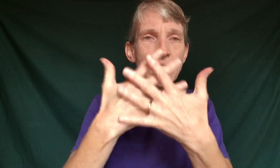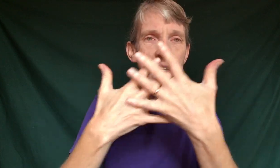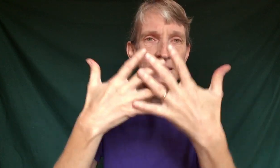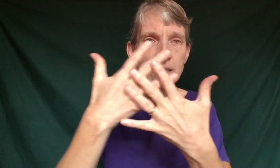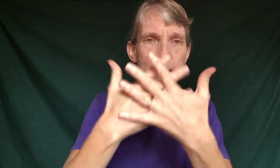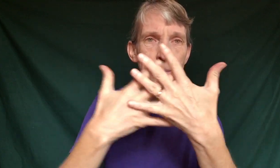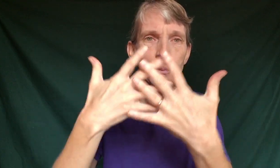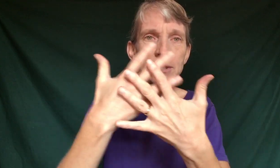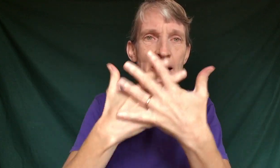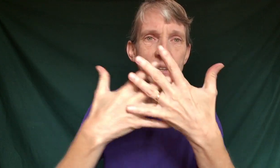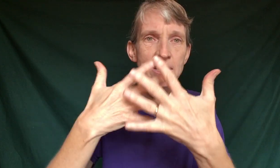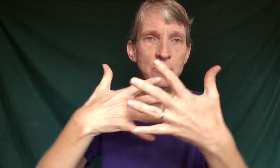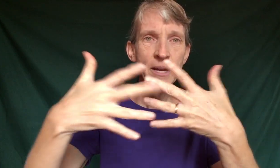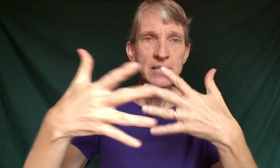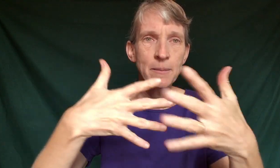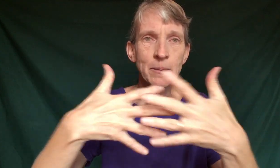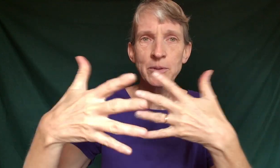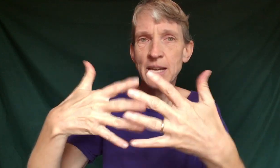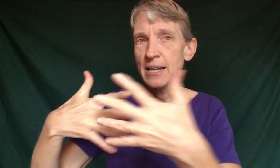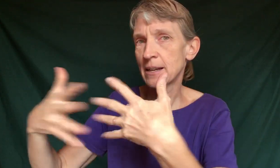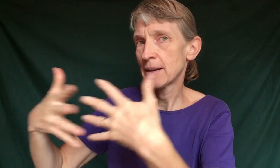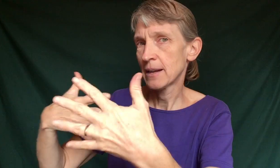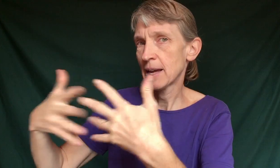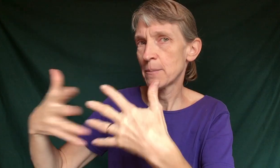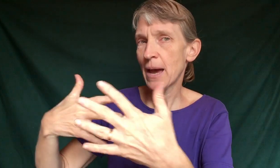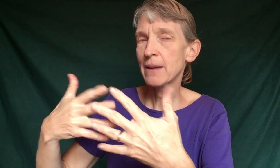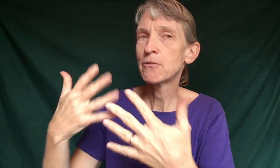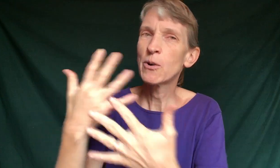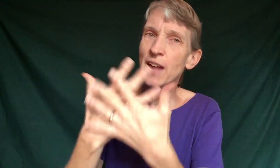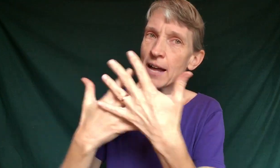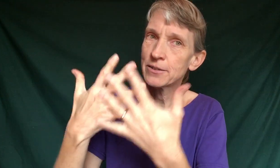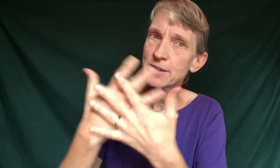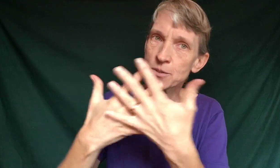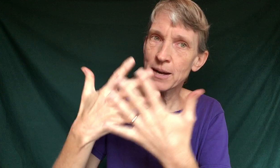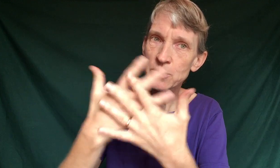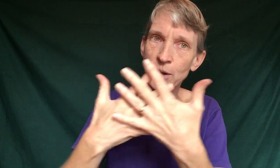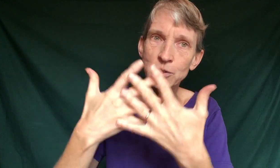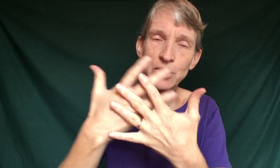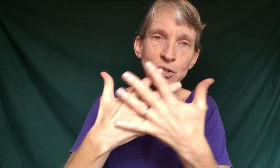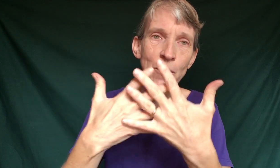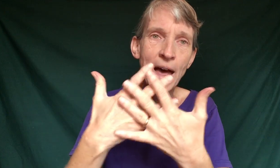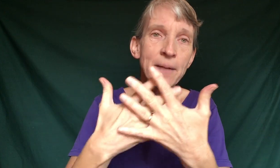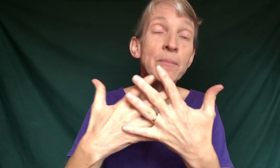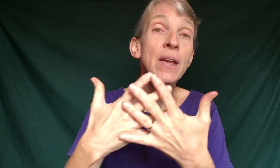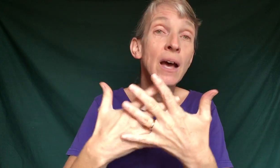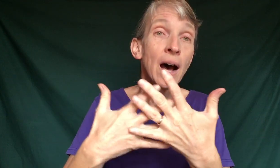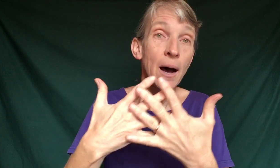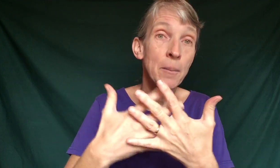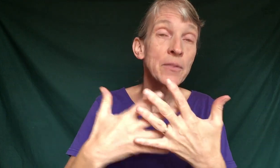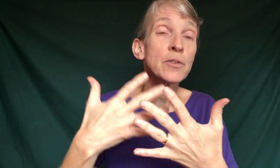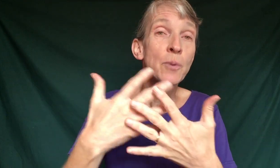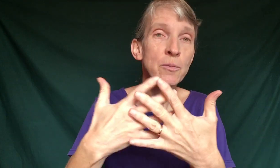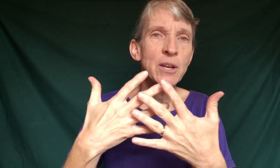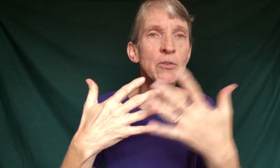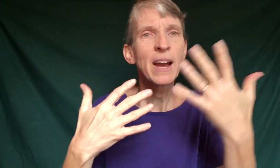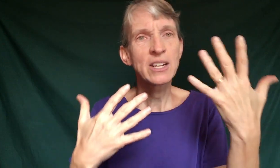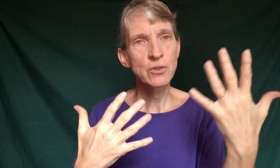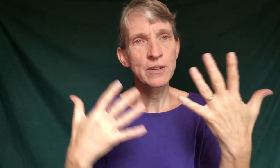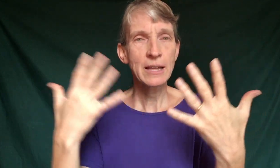it. Some people sign it this way, some people sign it kind of back and forth. I learned this way, so I usually show that. But those both mean gray, and it's sort of like the